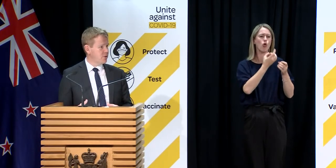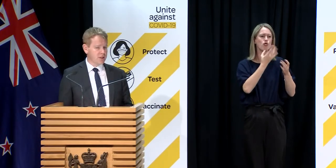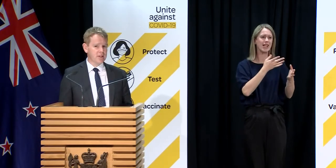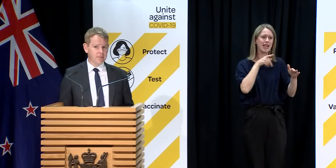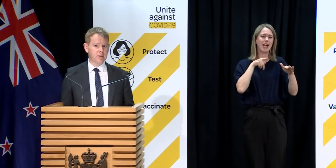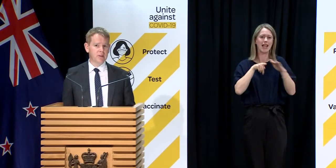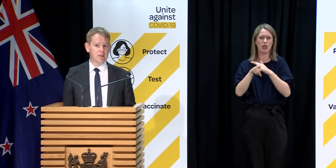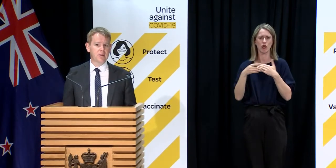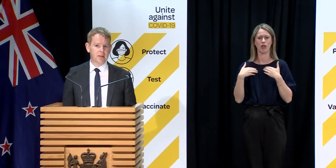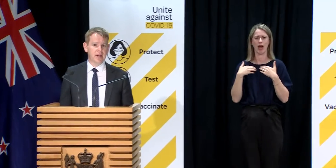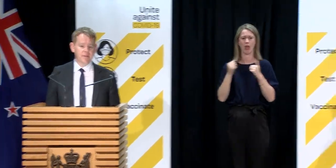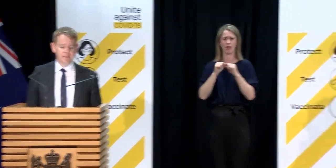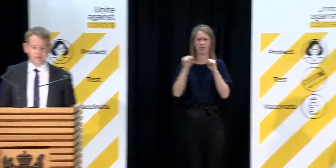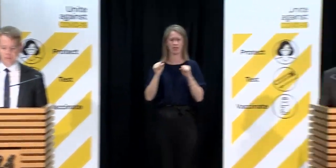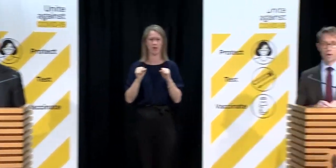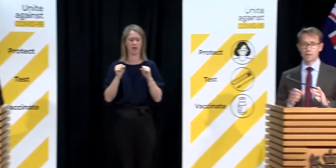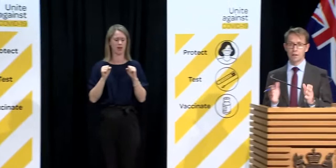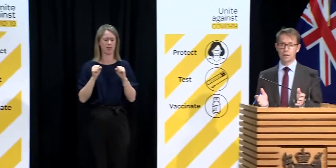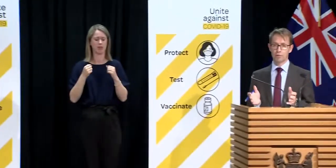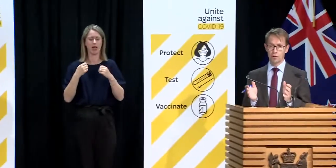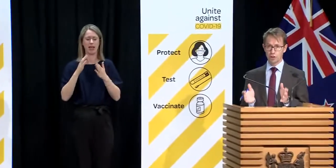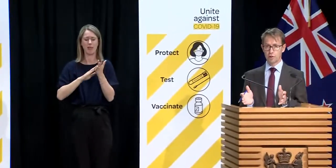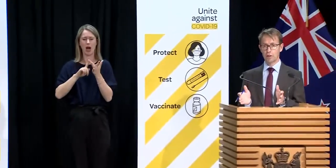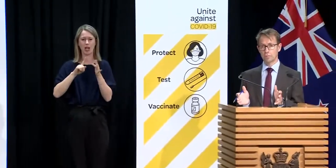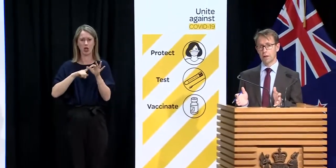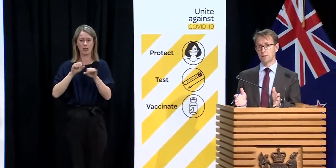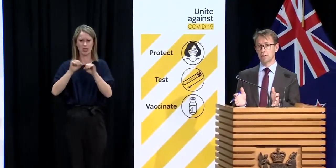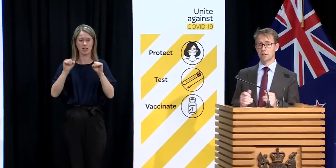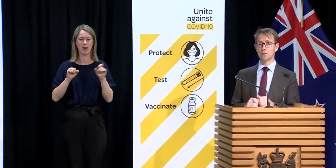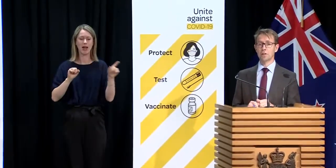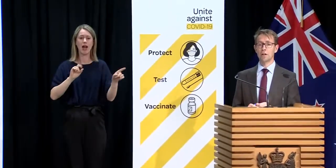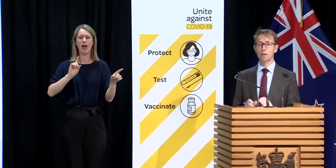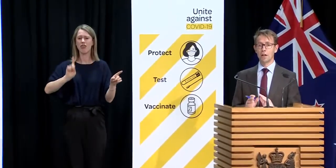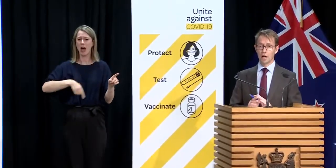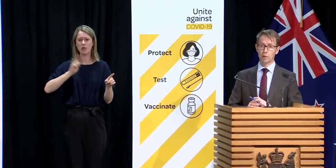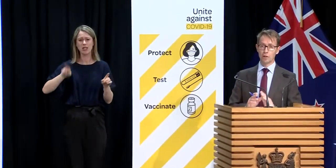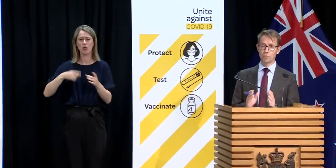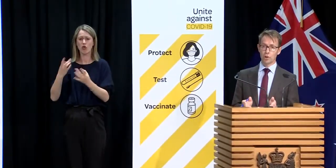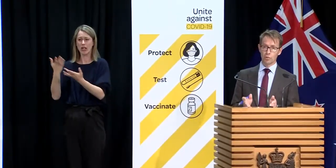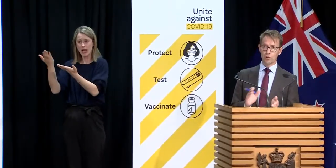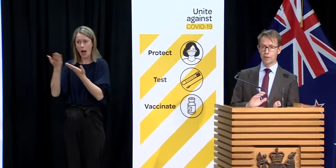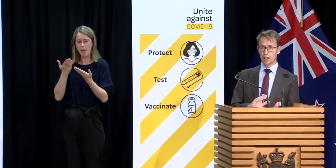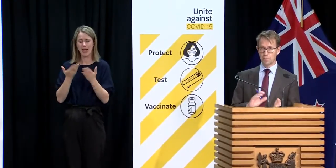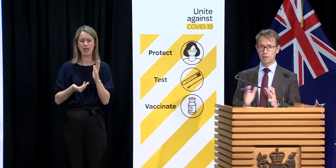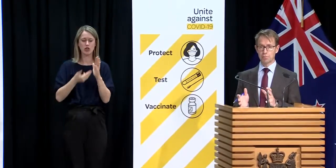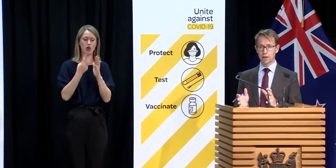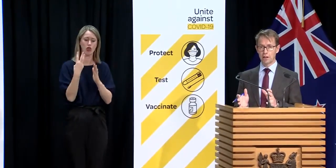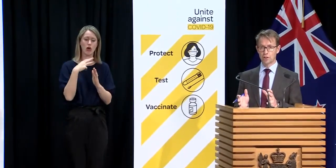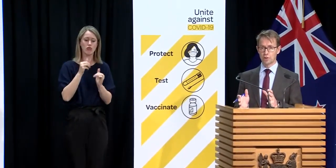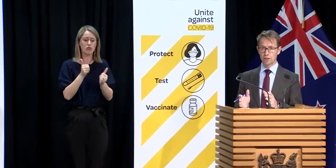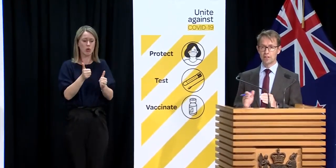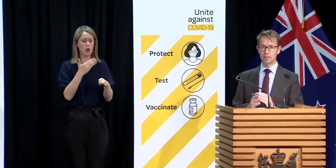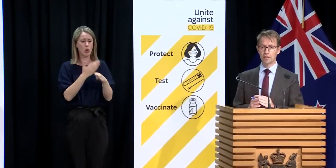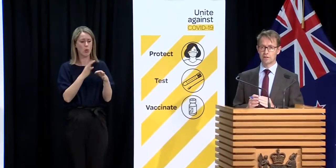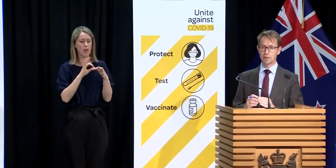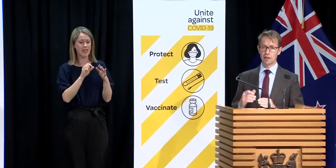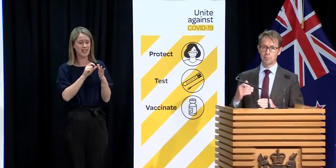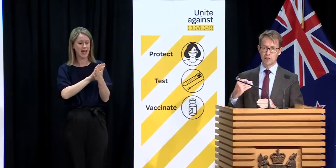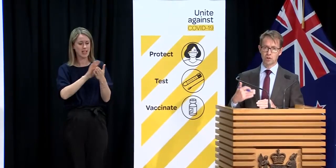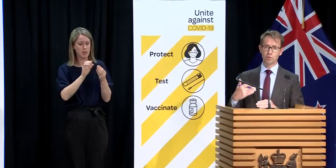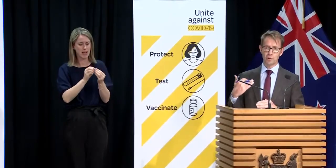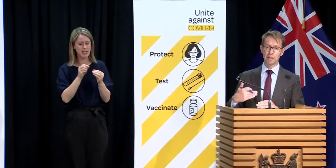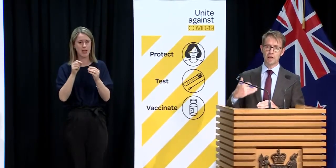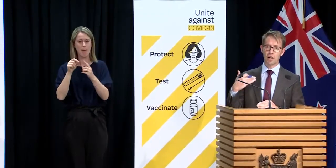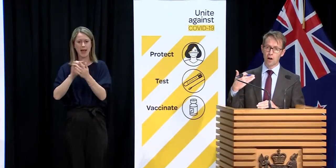our MIQ system. It's thousands, but it's great to have those 300 places set aside, and we can work with the DHBs and PHOs then, yes,